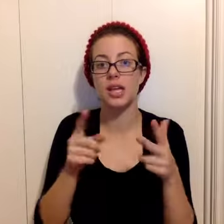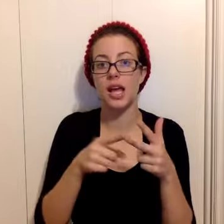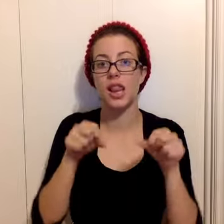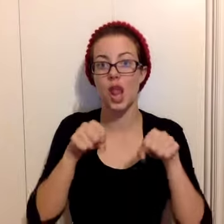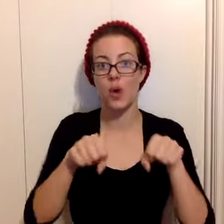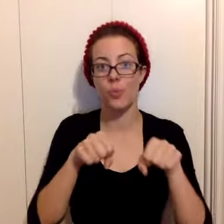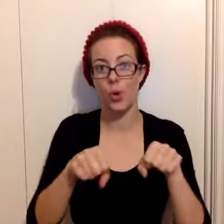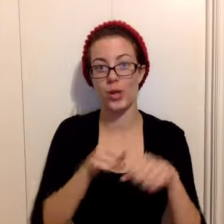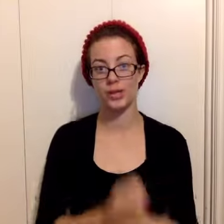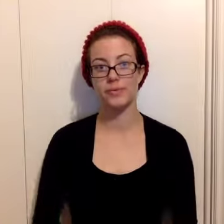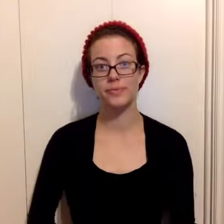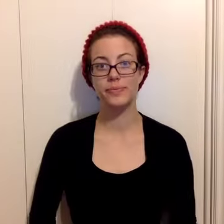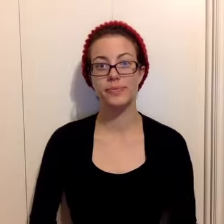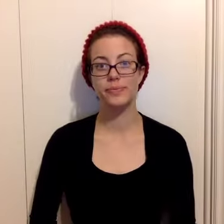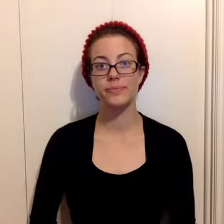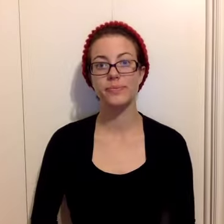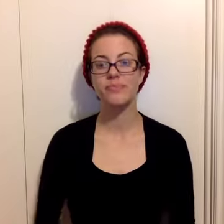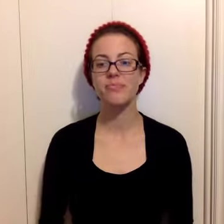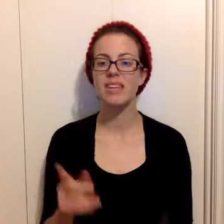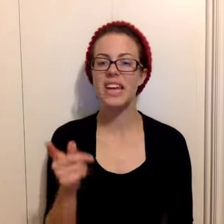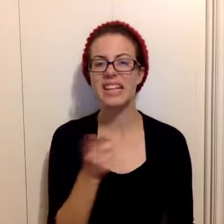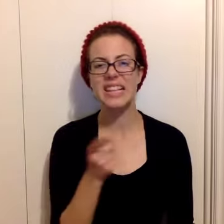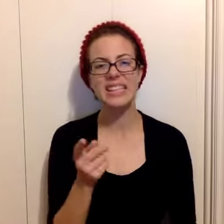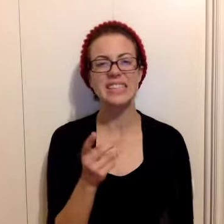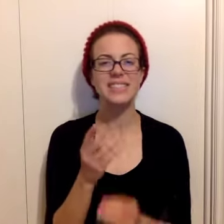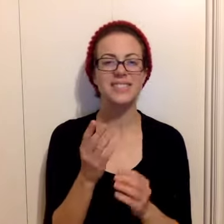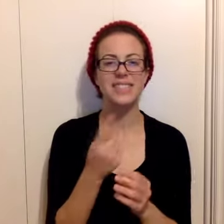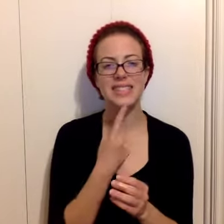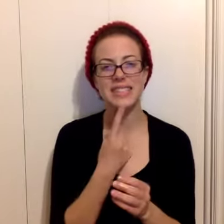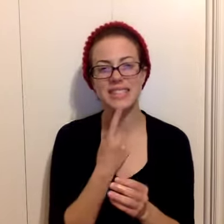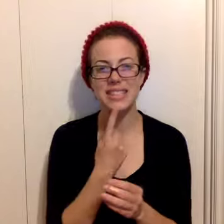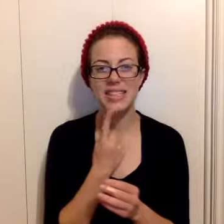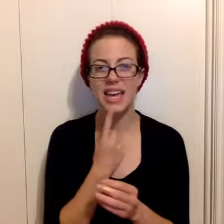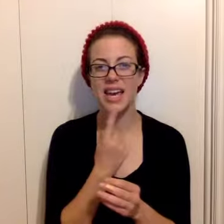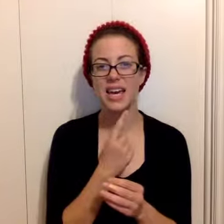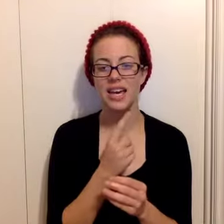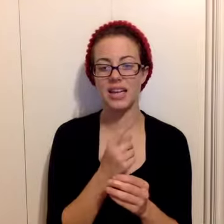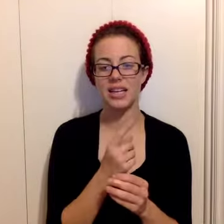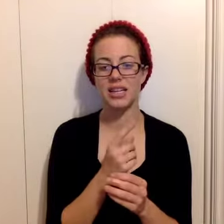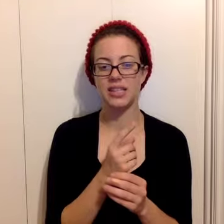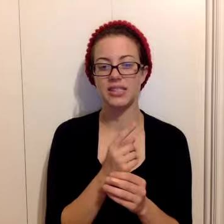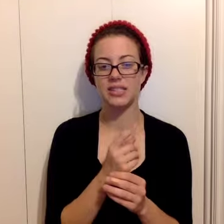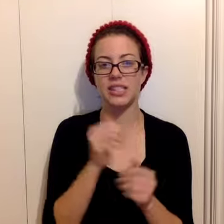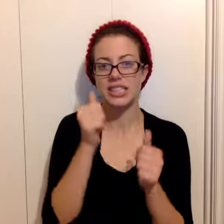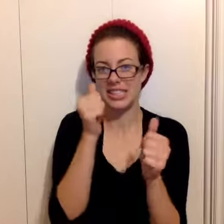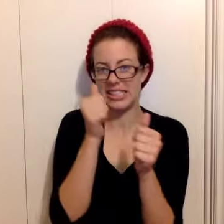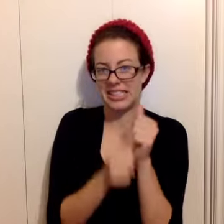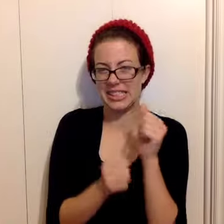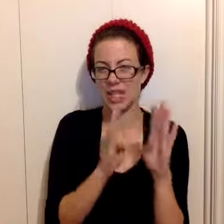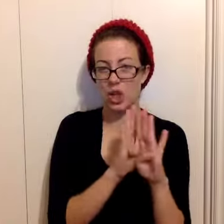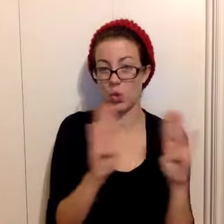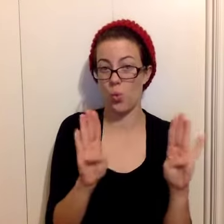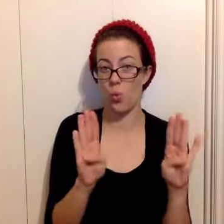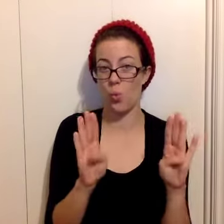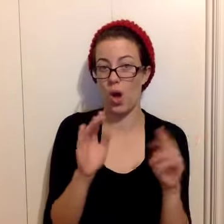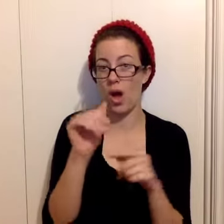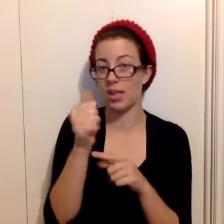Let's say each wall will be 10 feet long and 8 feet